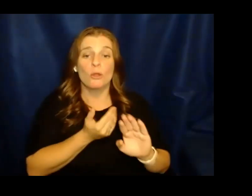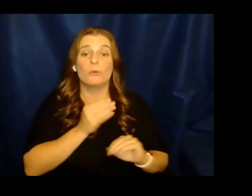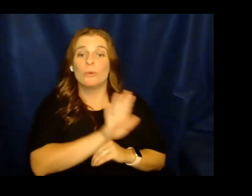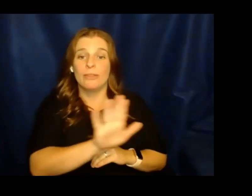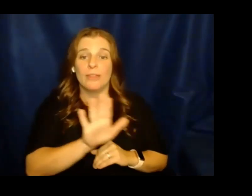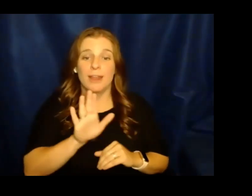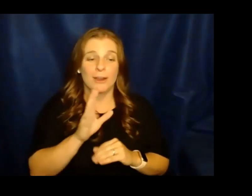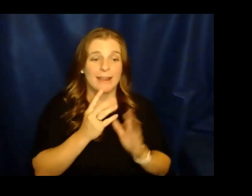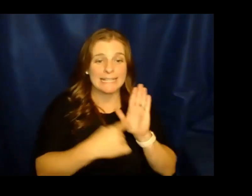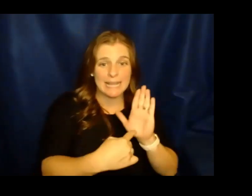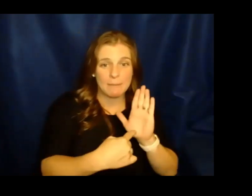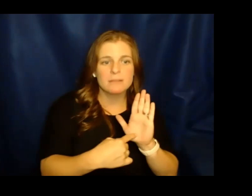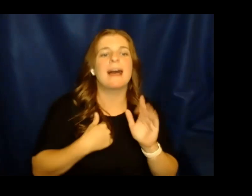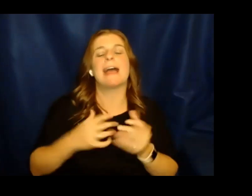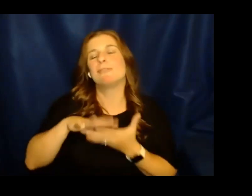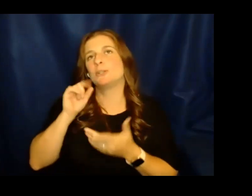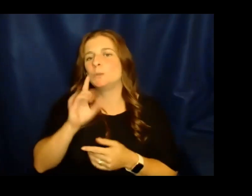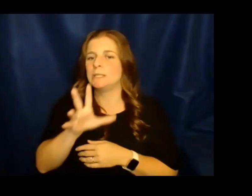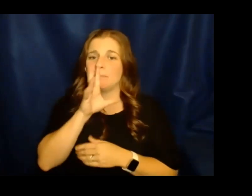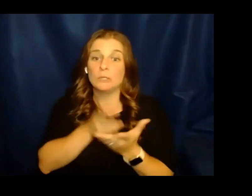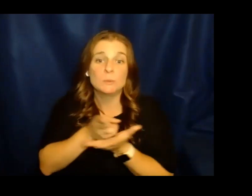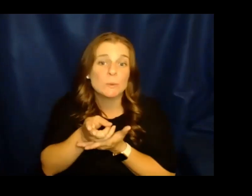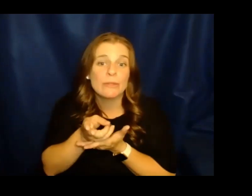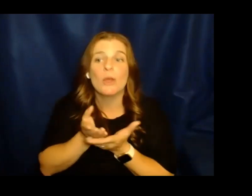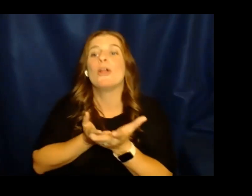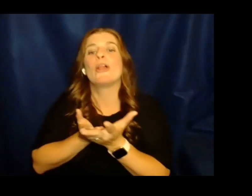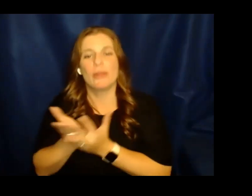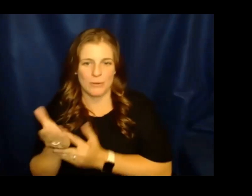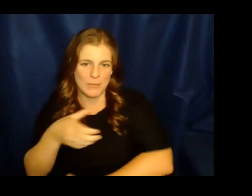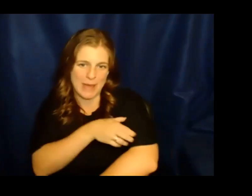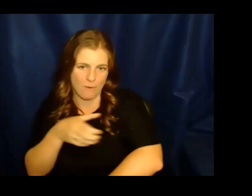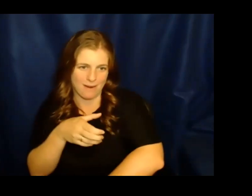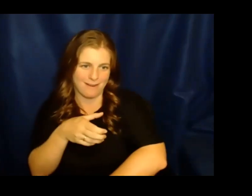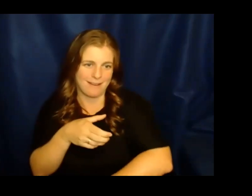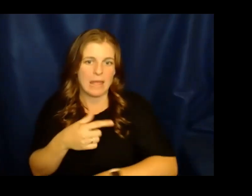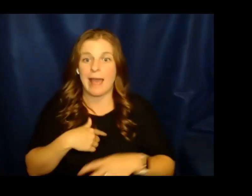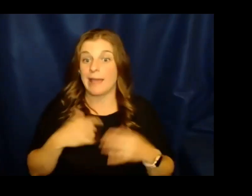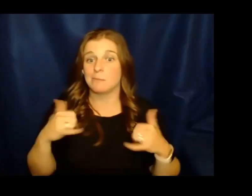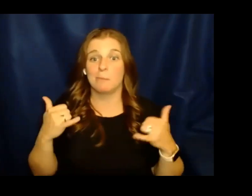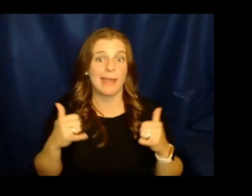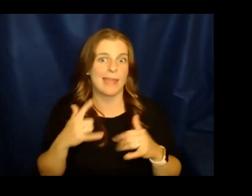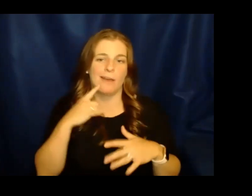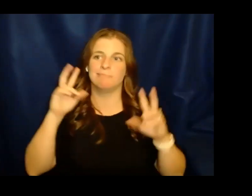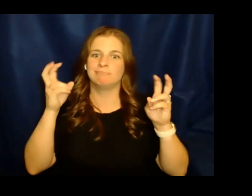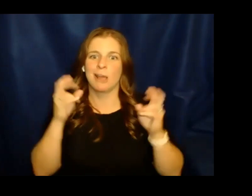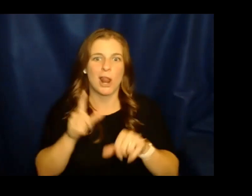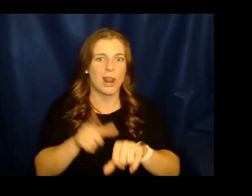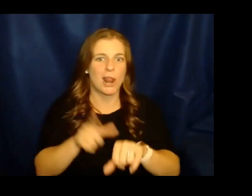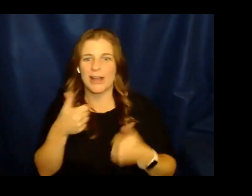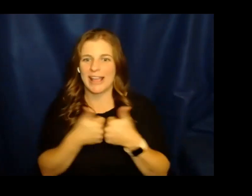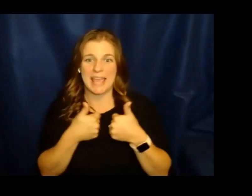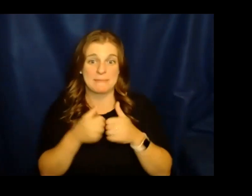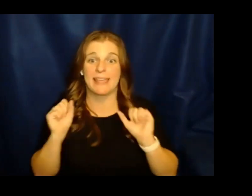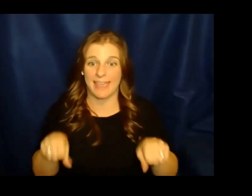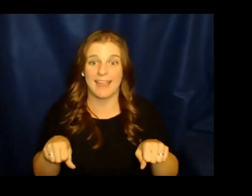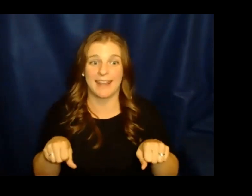to power, to use my strength, my voice, and my vision to play the long game, and to trust that the world we're in,